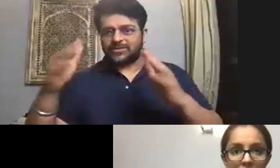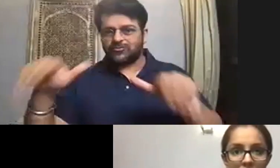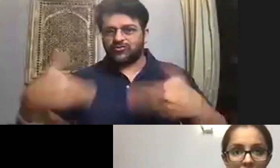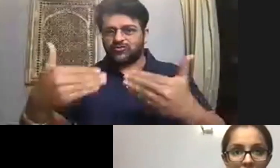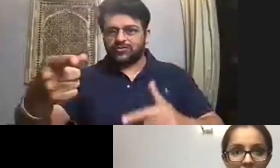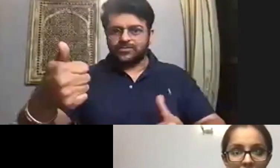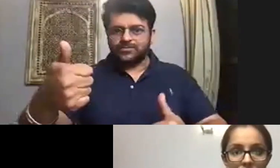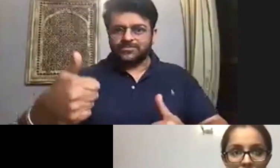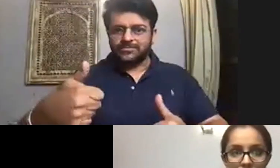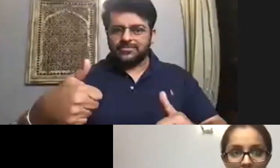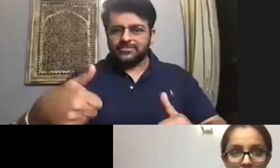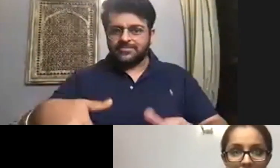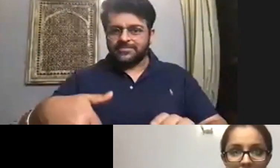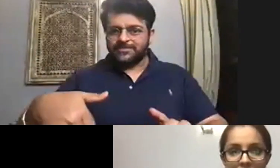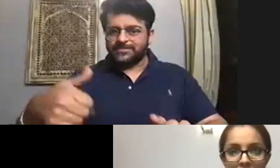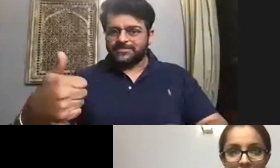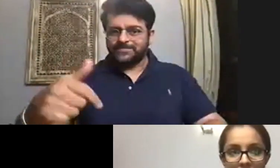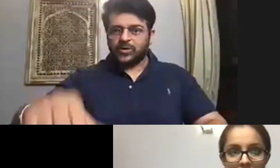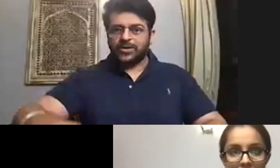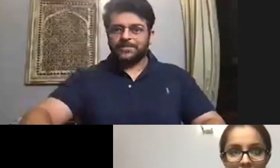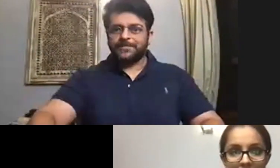with your introduction.